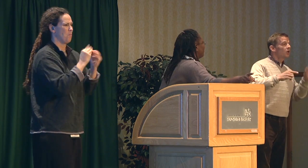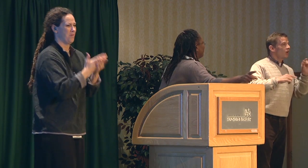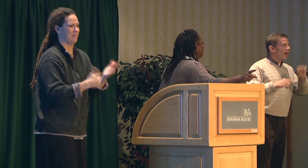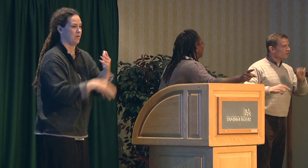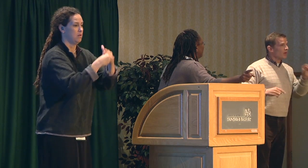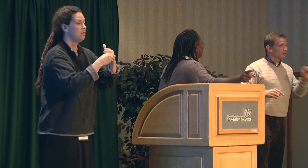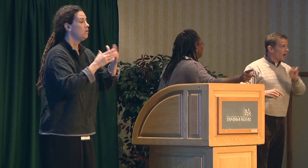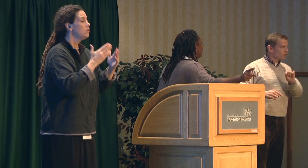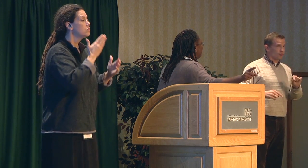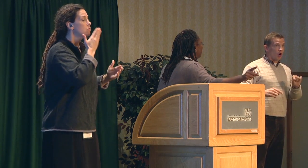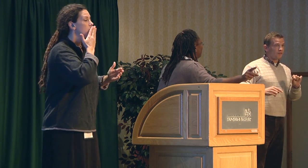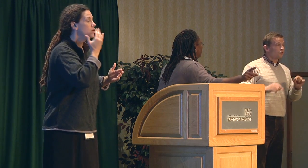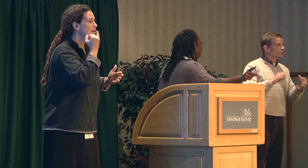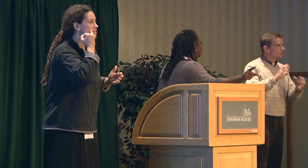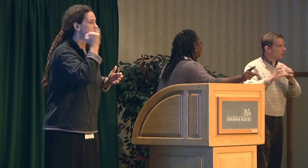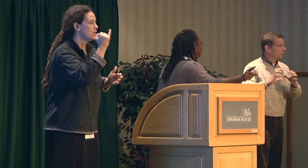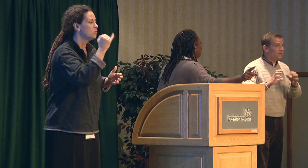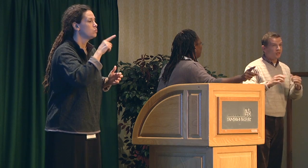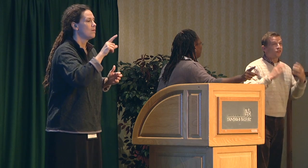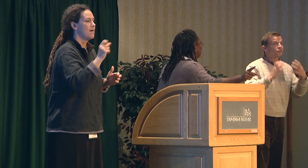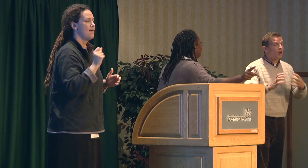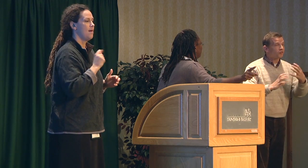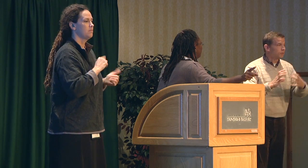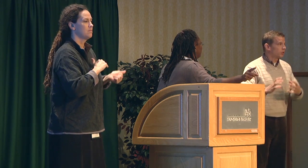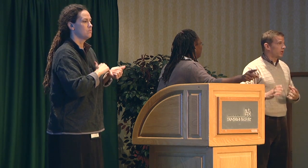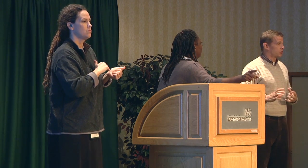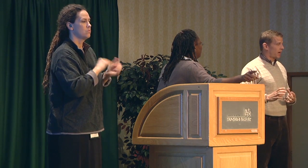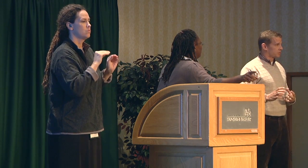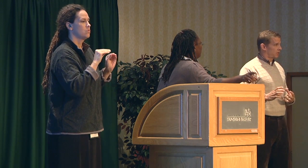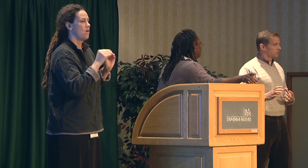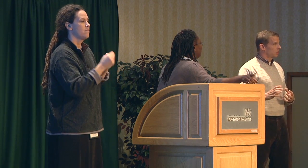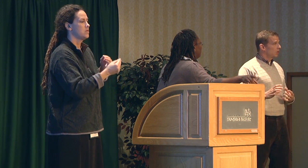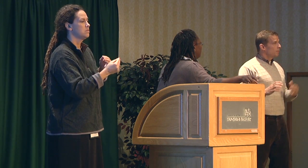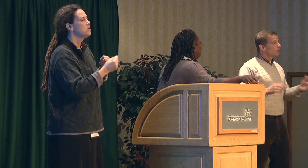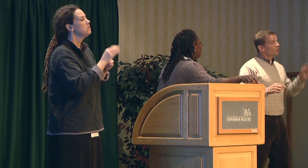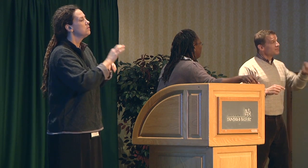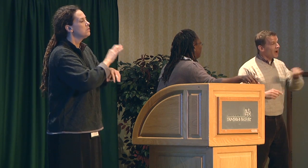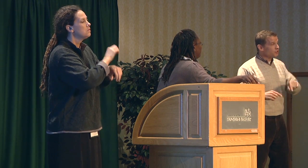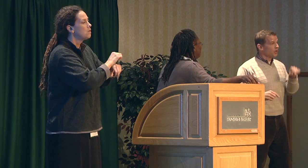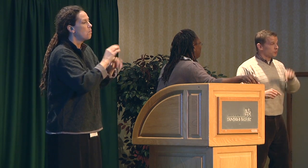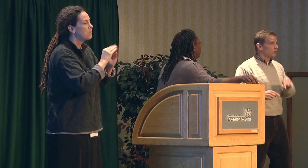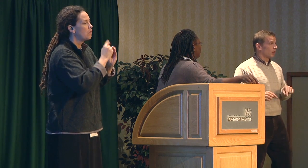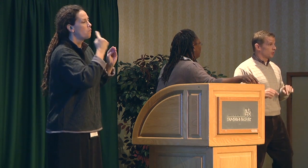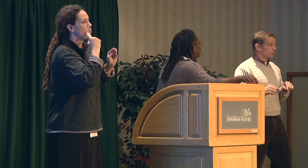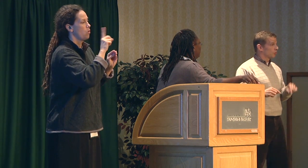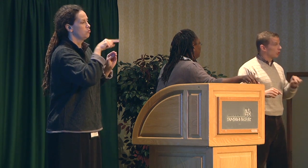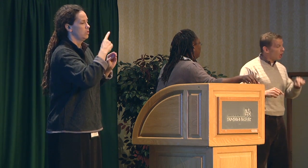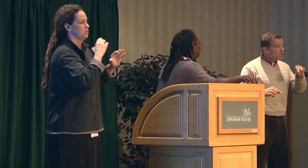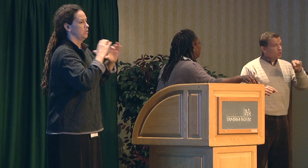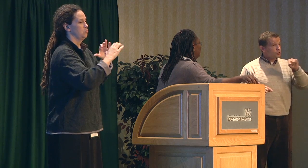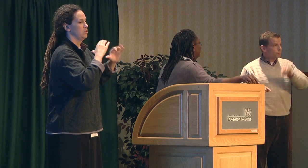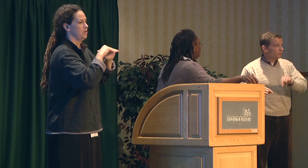idea to ask that doctor's office to set up a meeting to discuss communication access, because that doctor has a requirement under